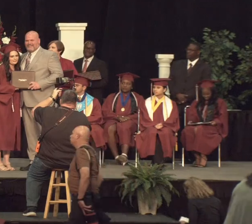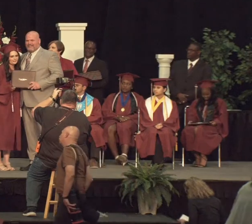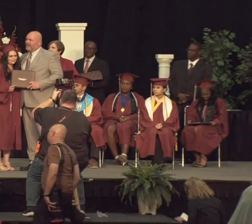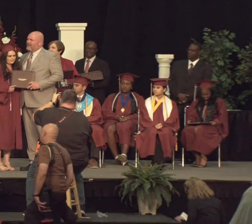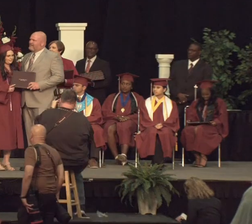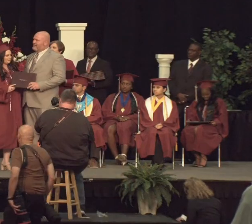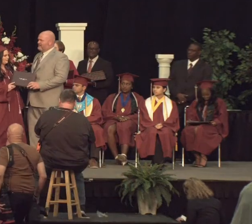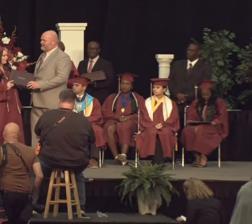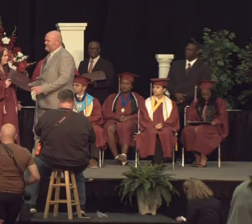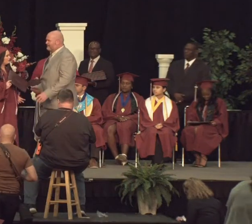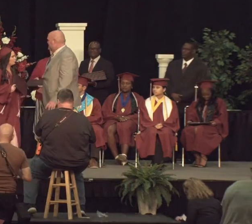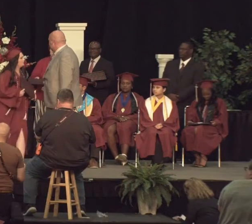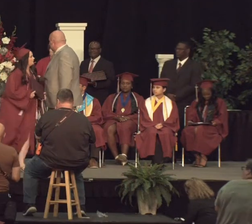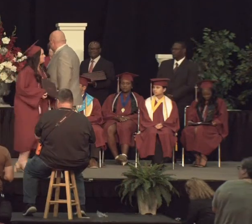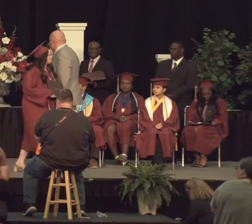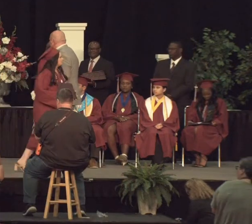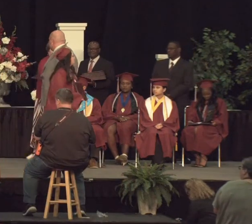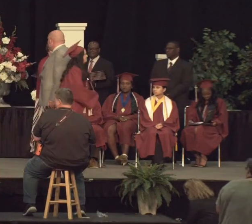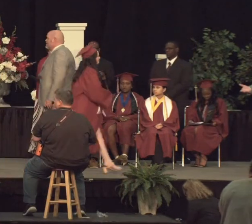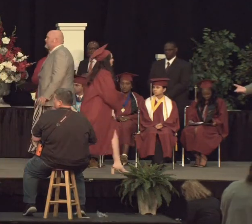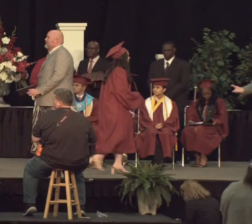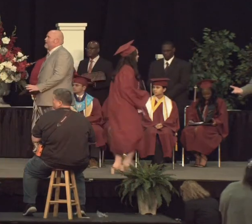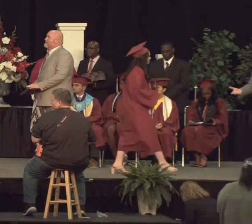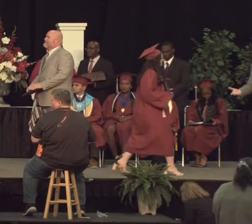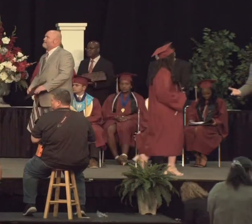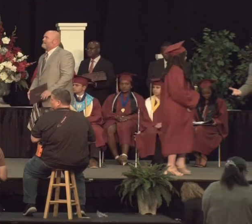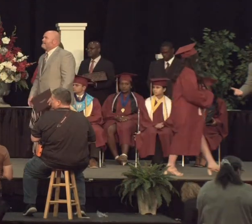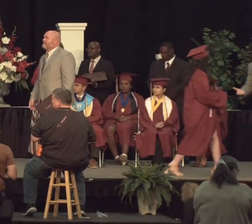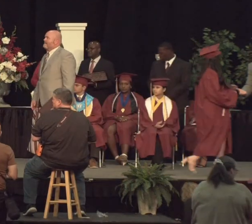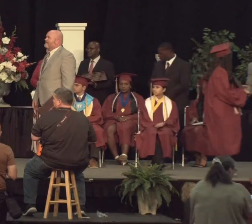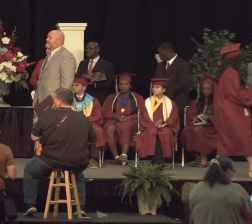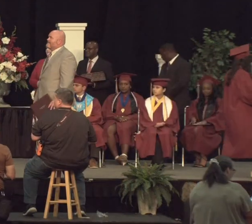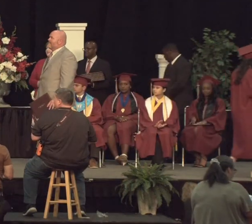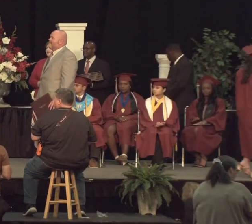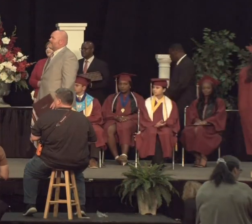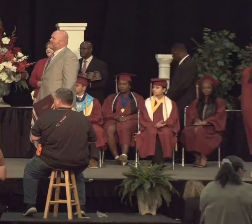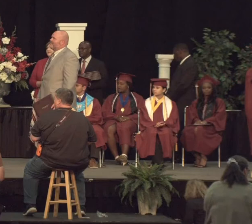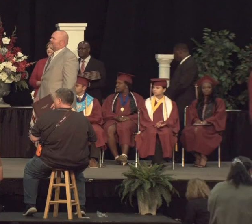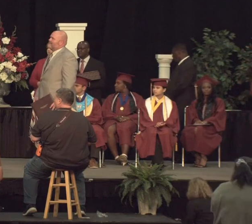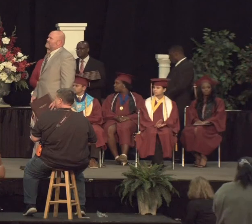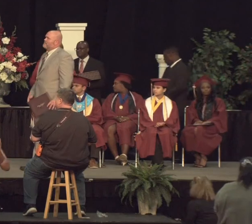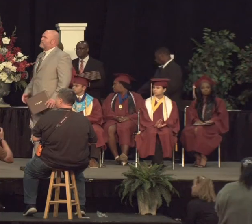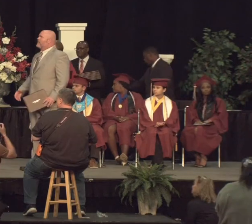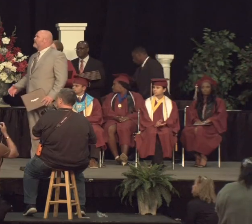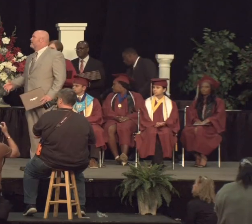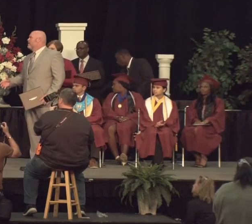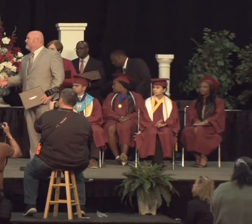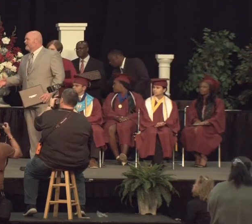Roland Ledrette III.